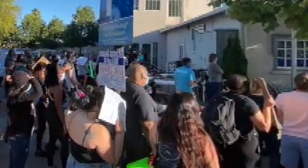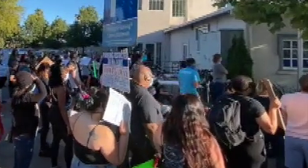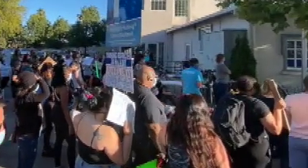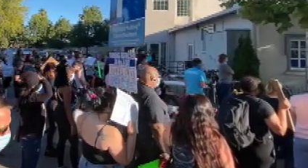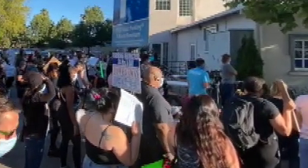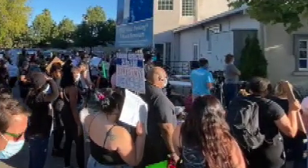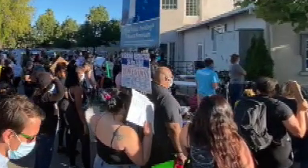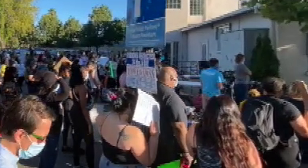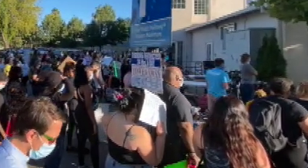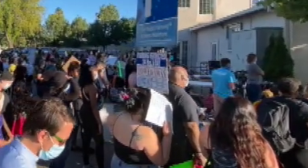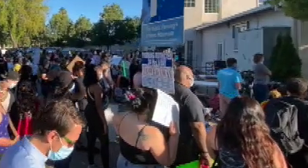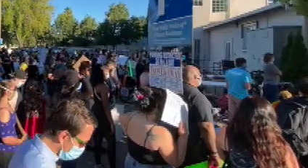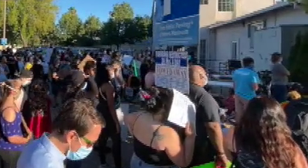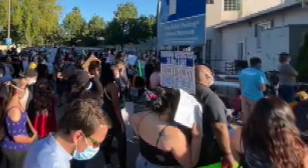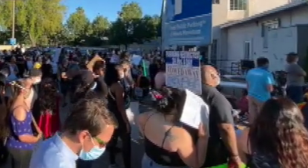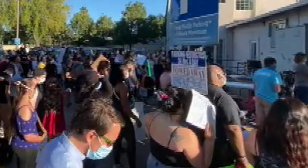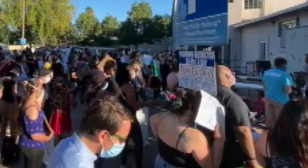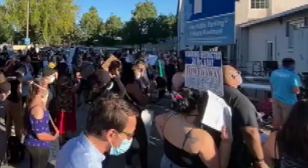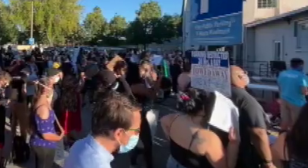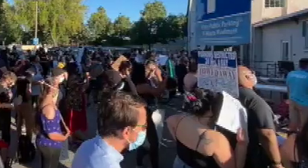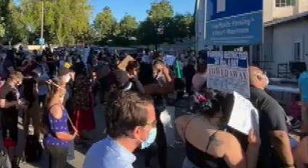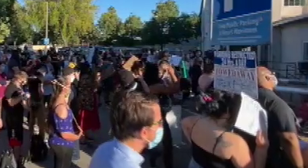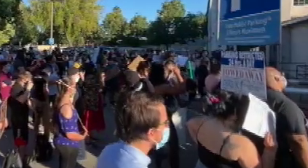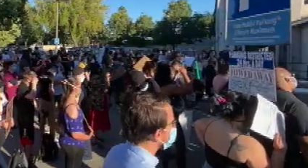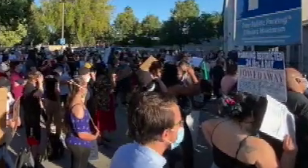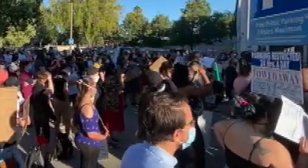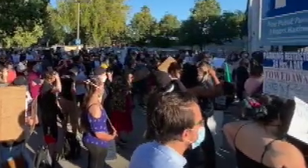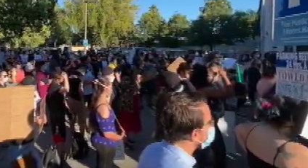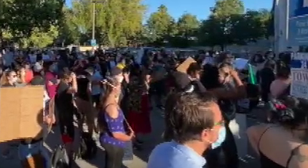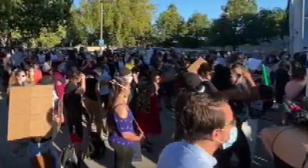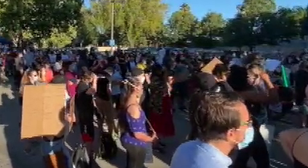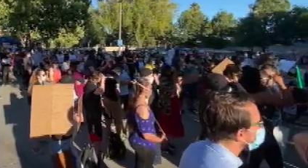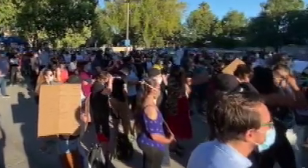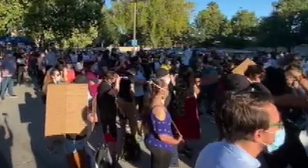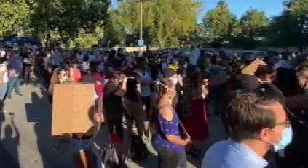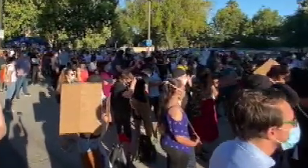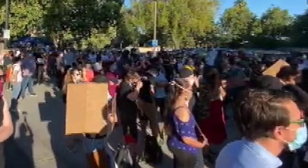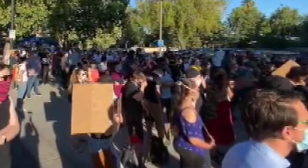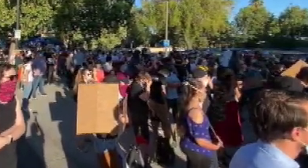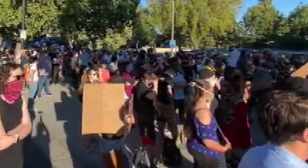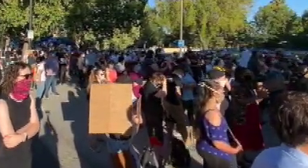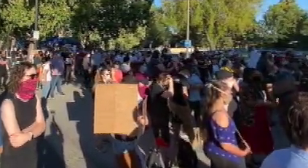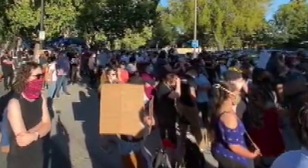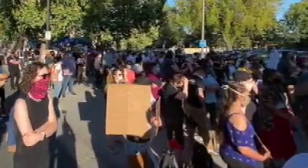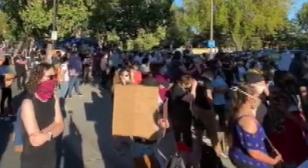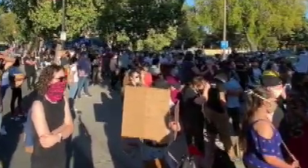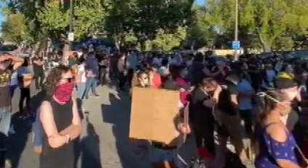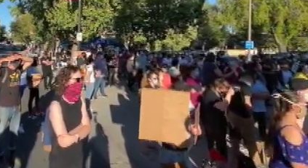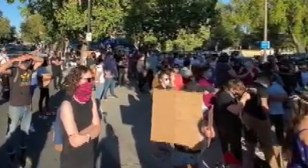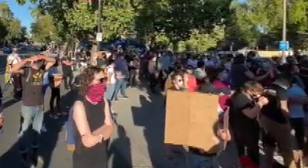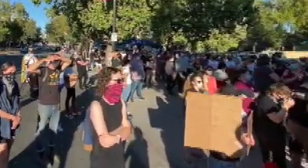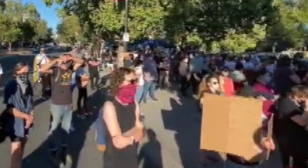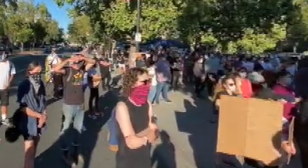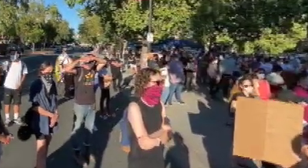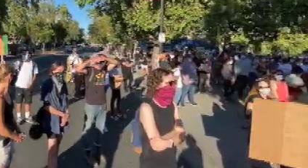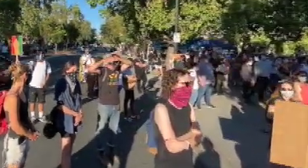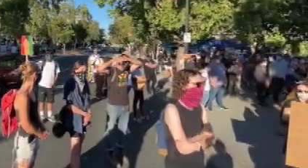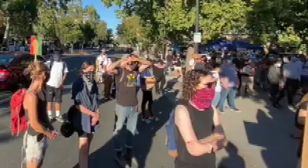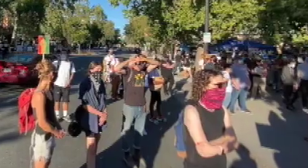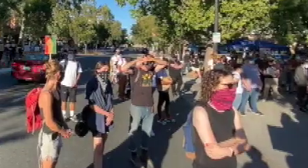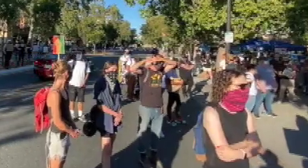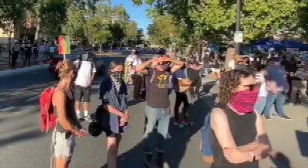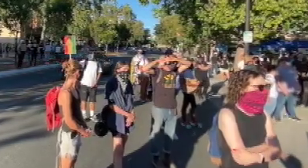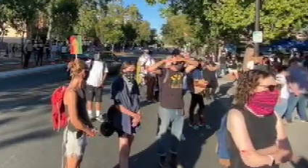This can no longer happen. Brown lives needs to be protected as well. We